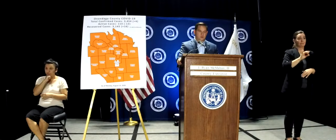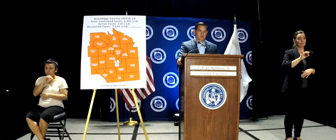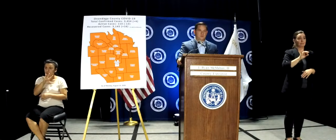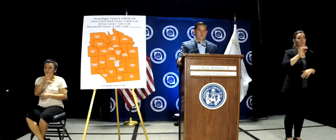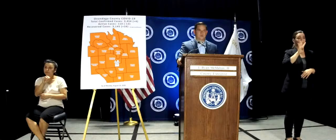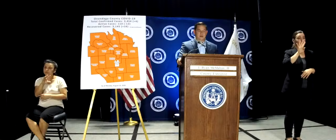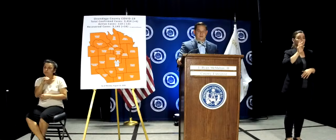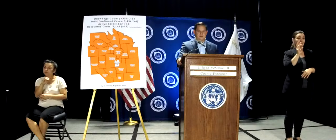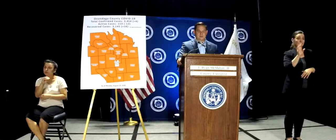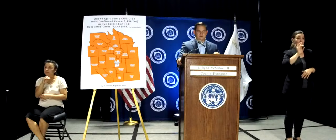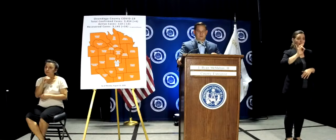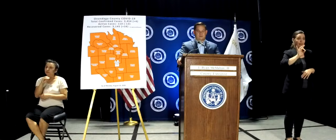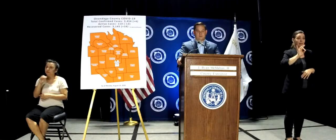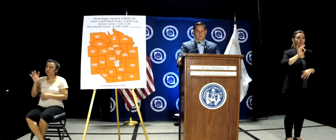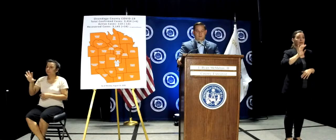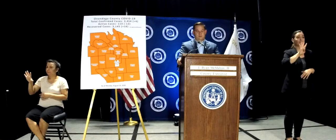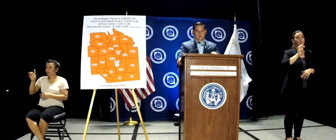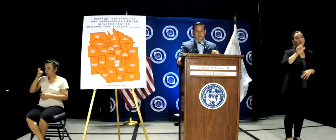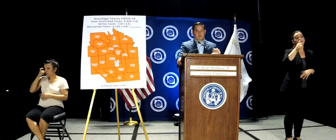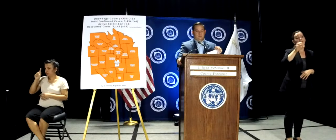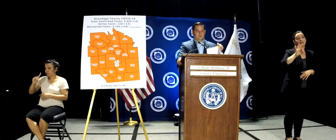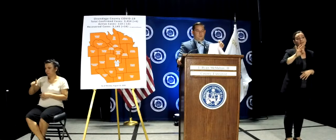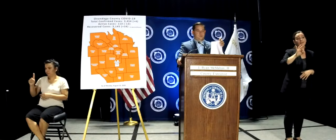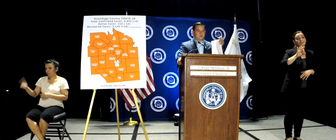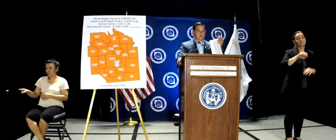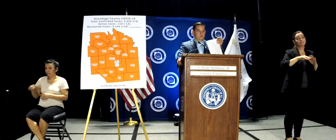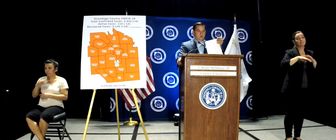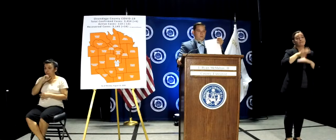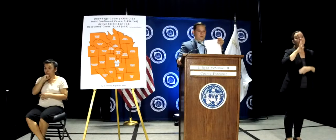60s, 296 in their 70s,